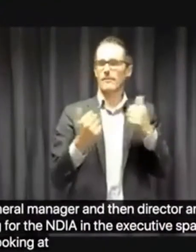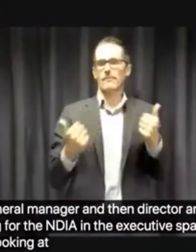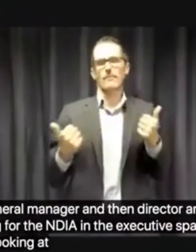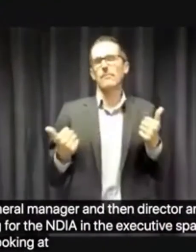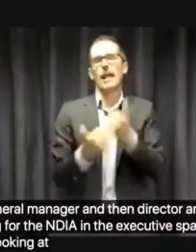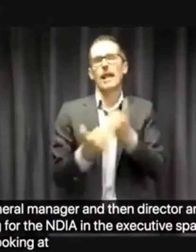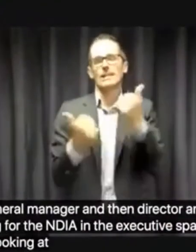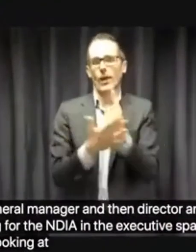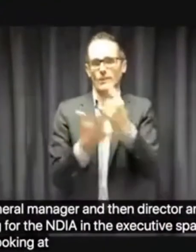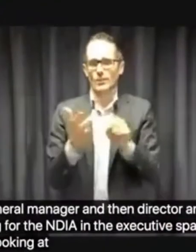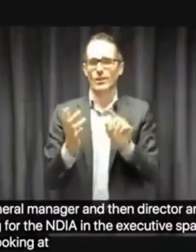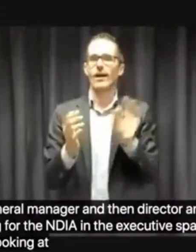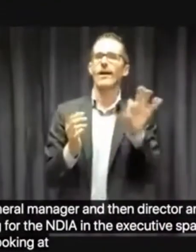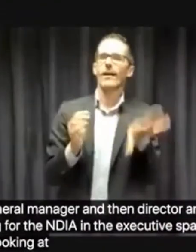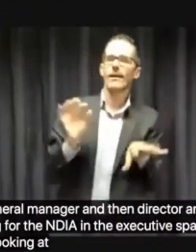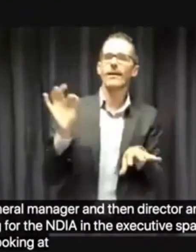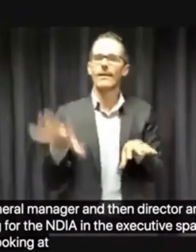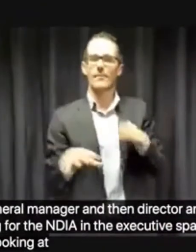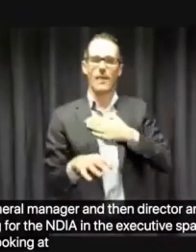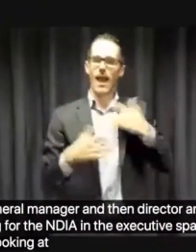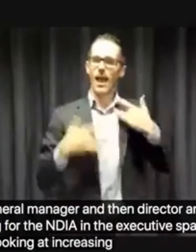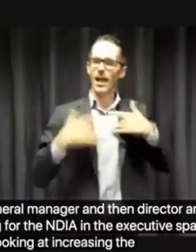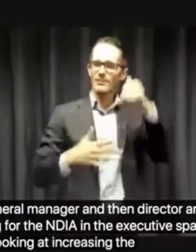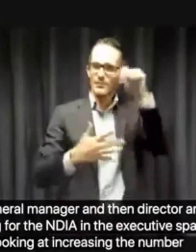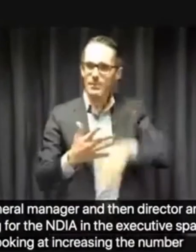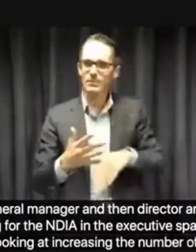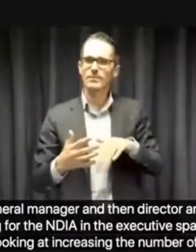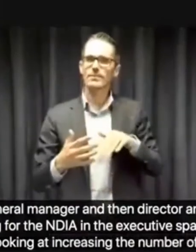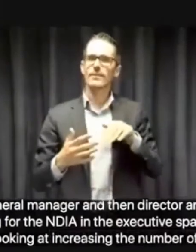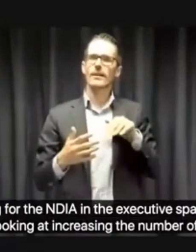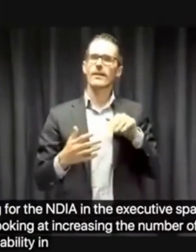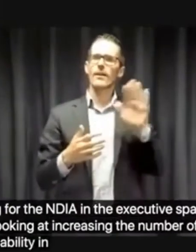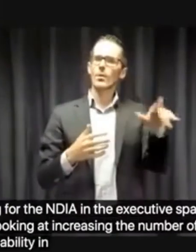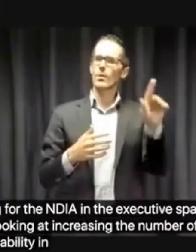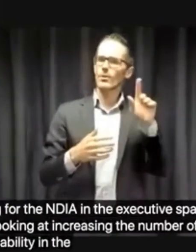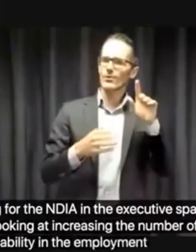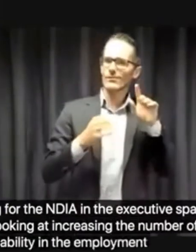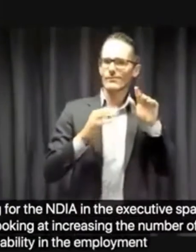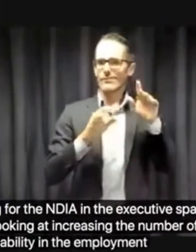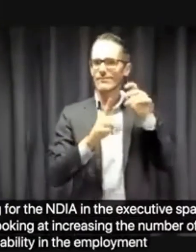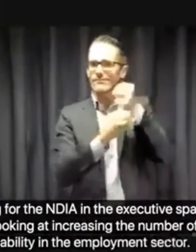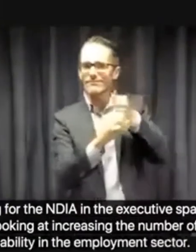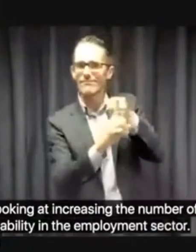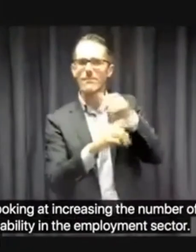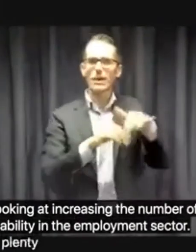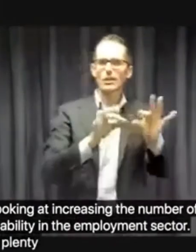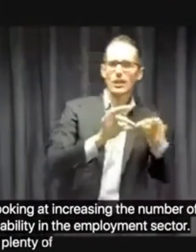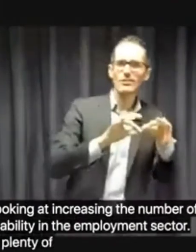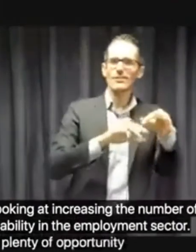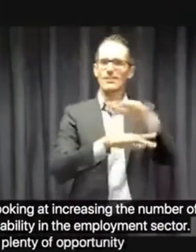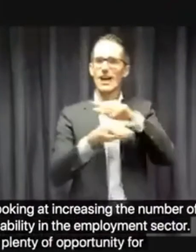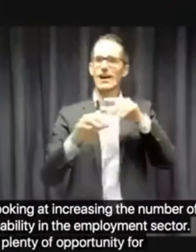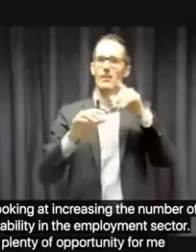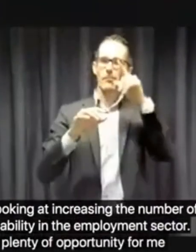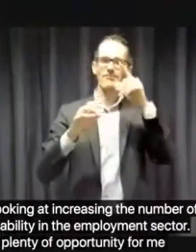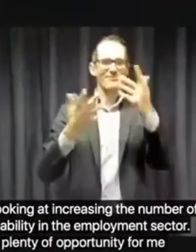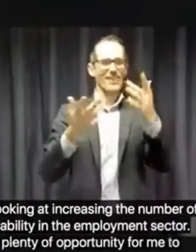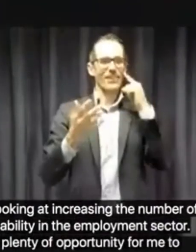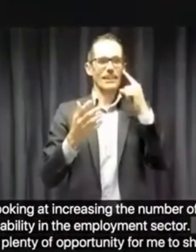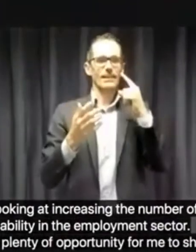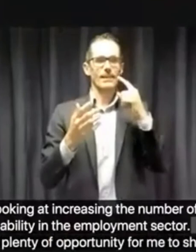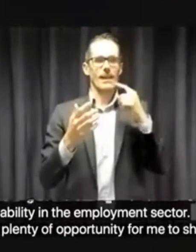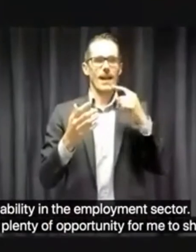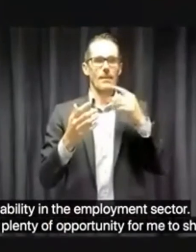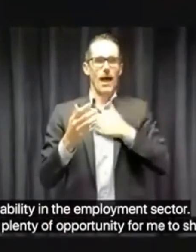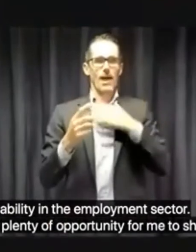disability in the employment sector. There's plenty of opportunity for me to share some of my life experience as a deaf executive member about